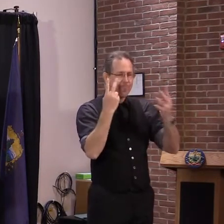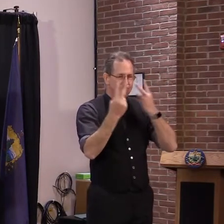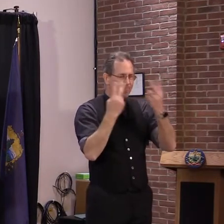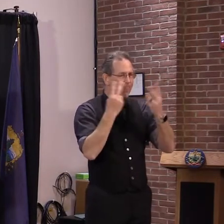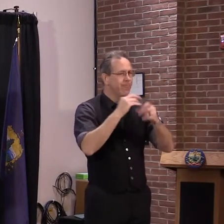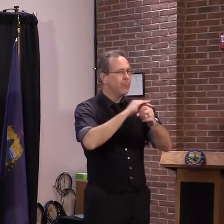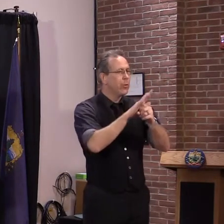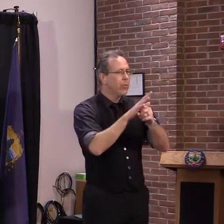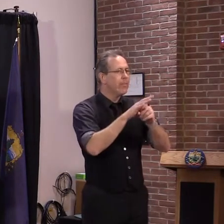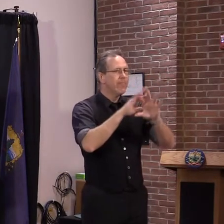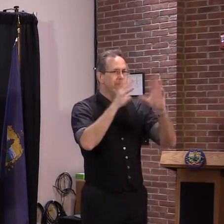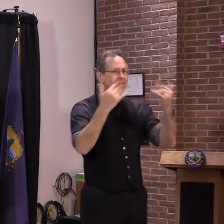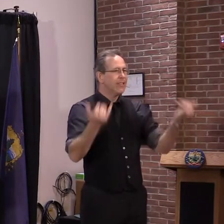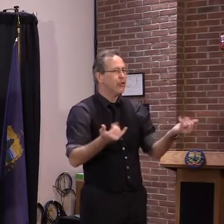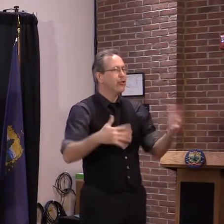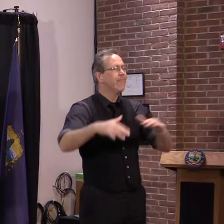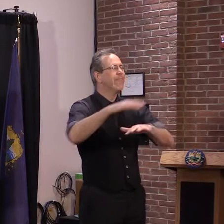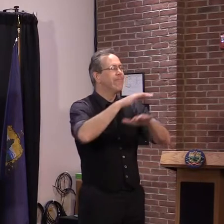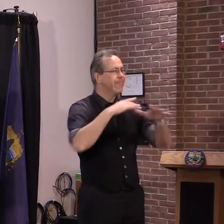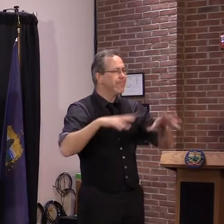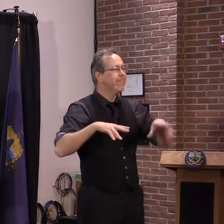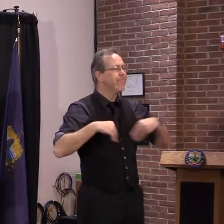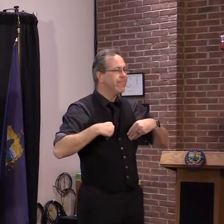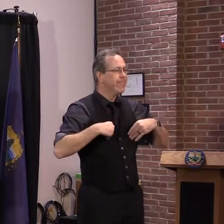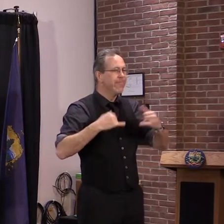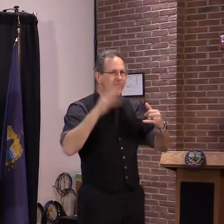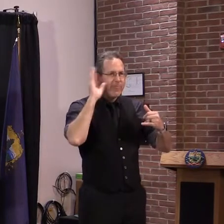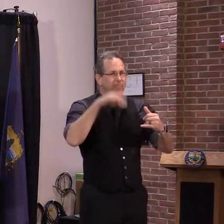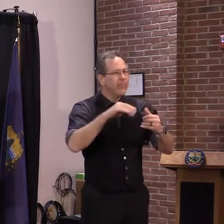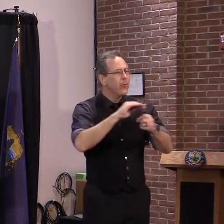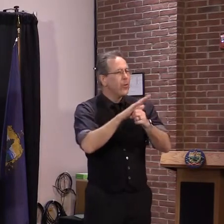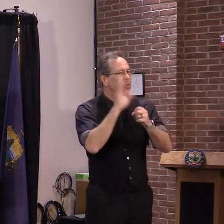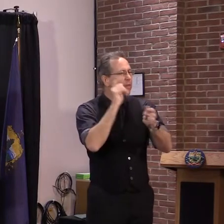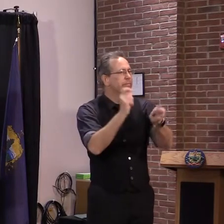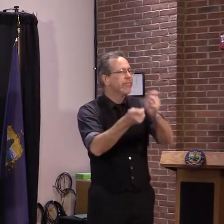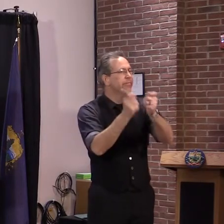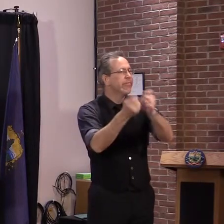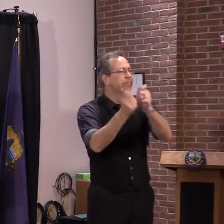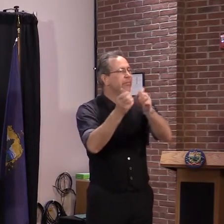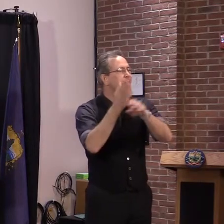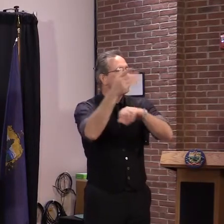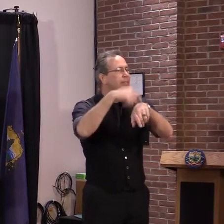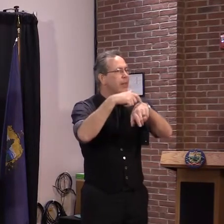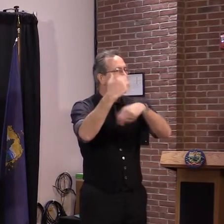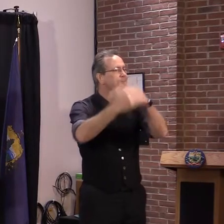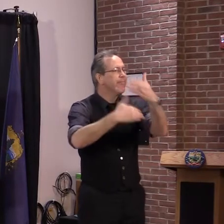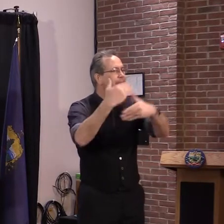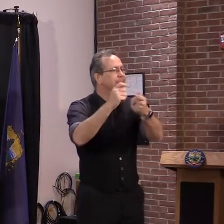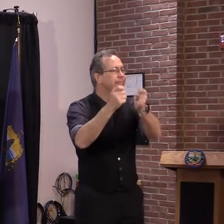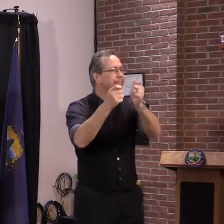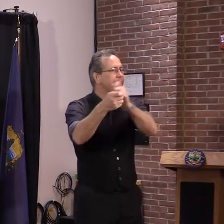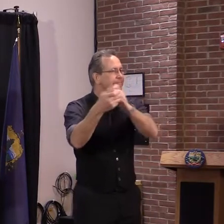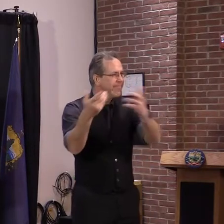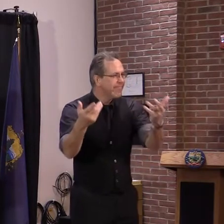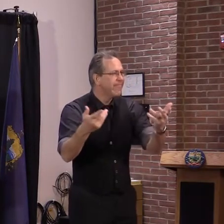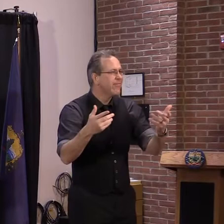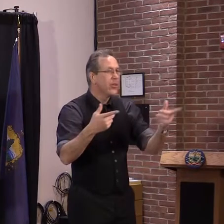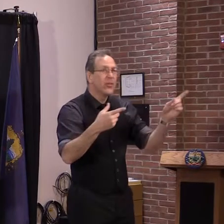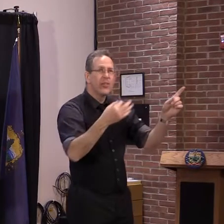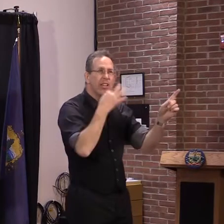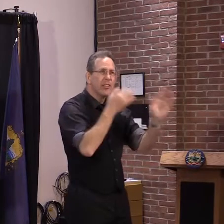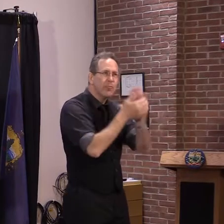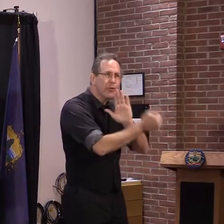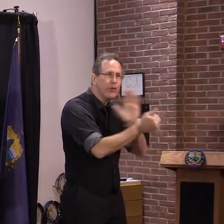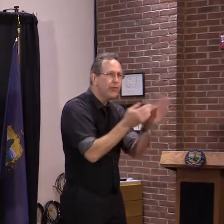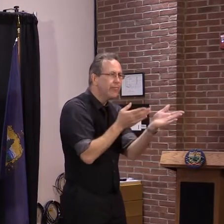emerge. But public health experts and scientists, and we in Vermont, believe we'll soon be able to